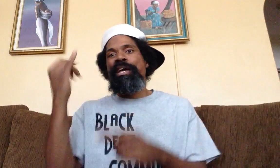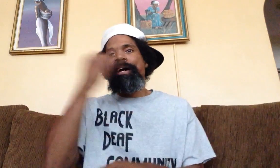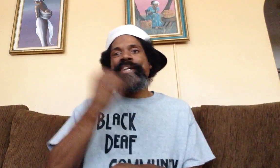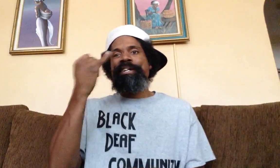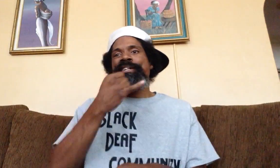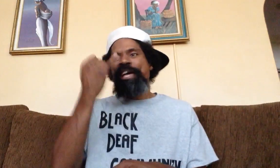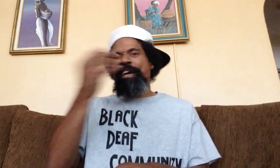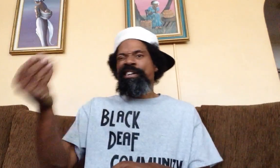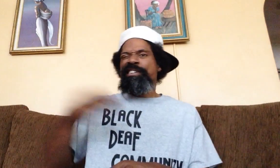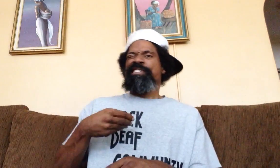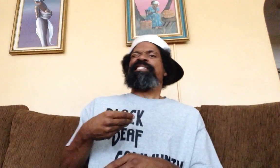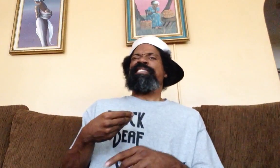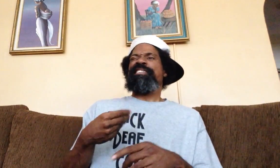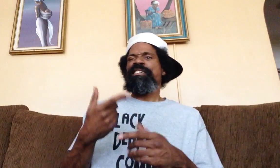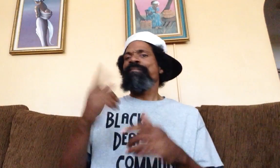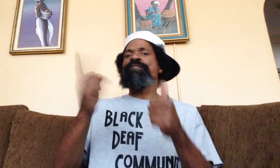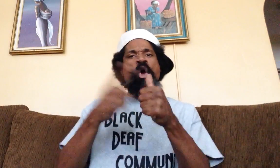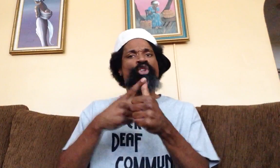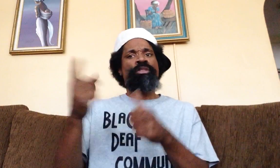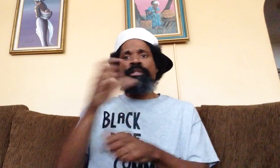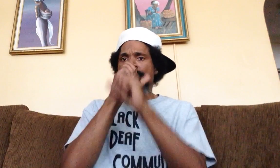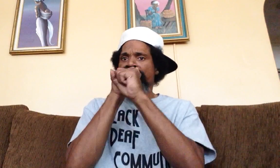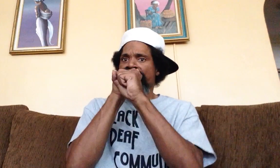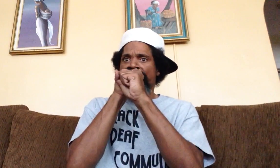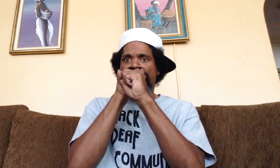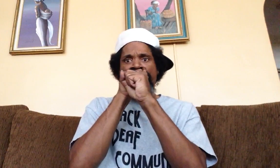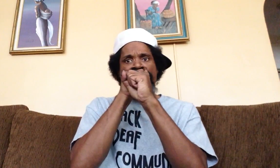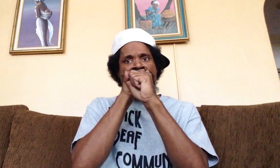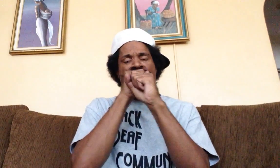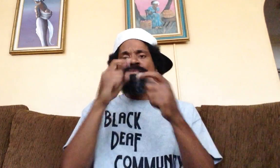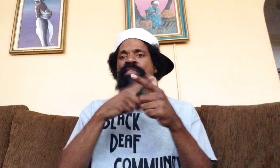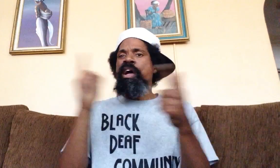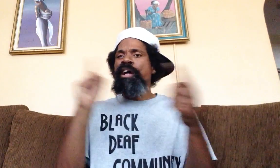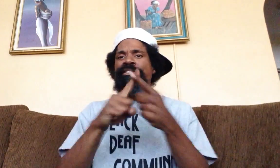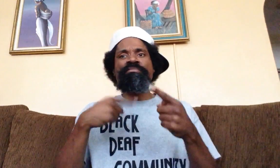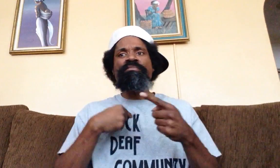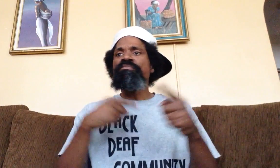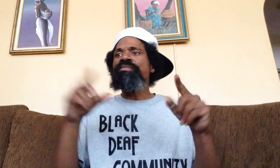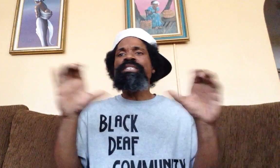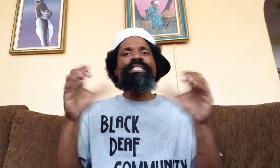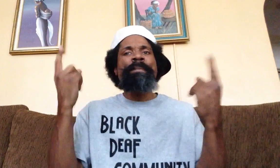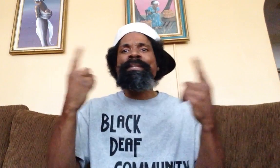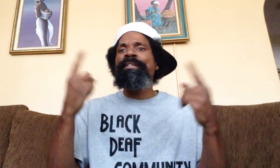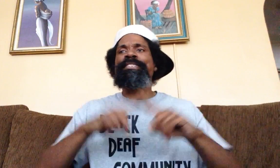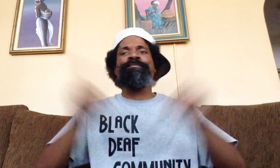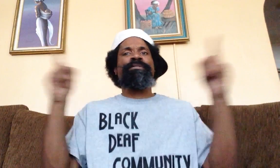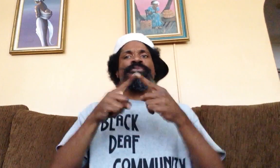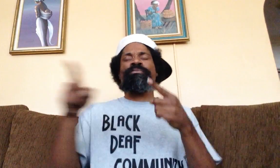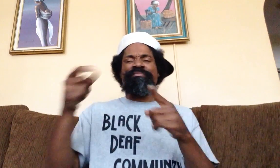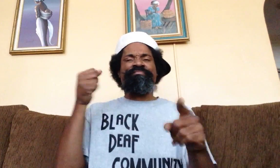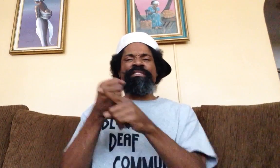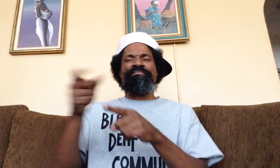won. Regular boat, no boat. The team walked off that afternoon. But as